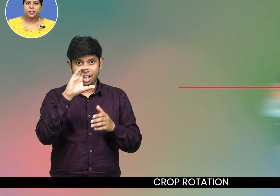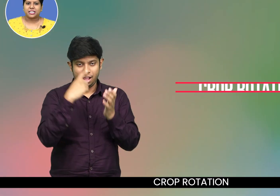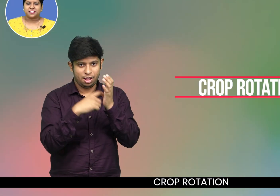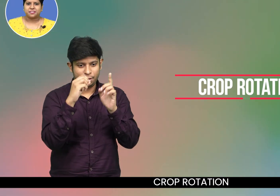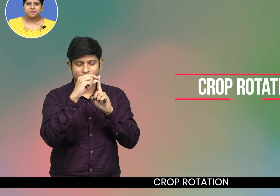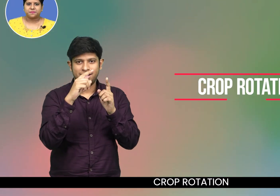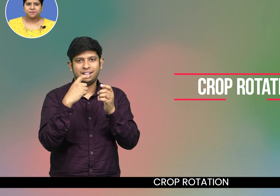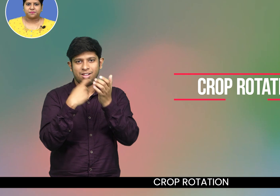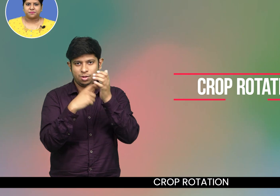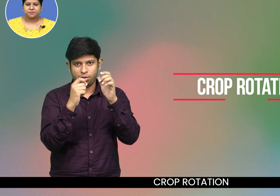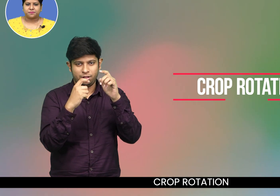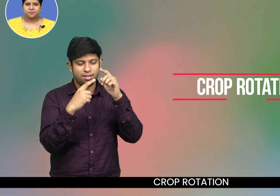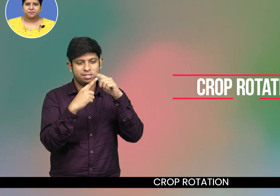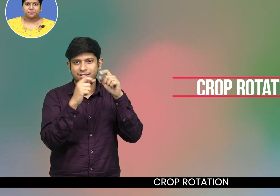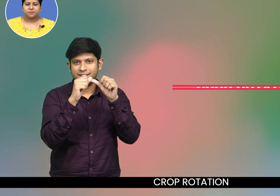crop rotation.